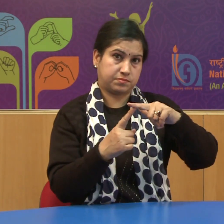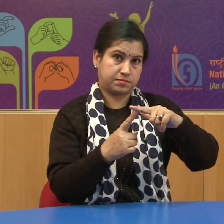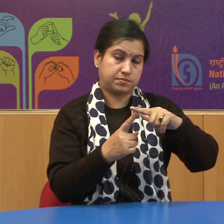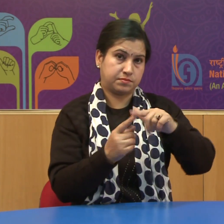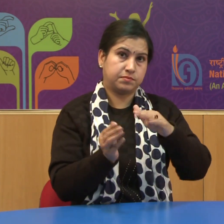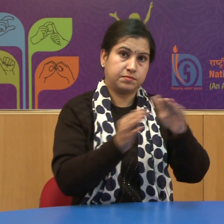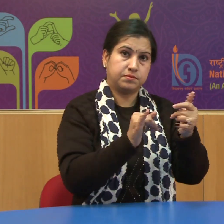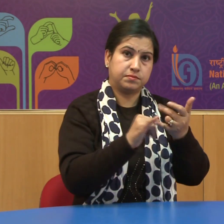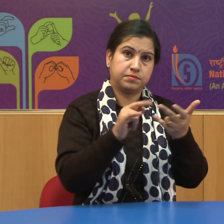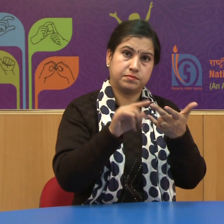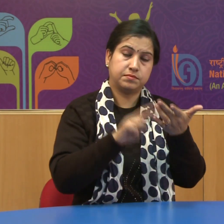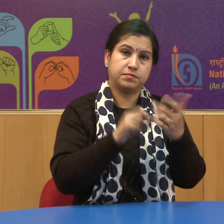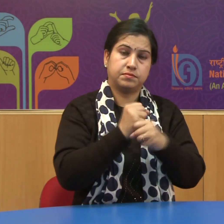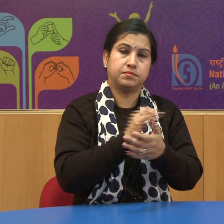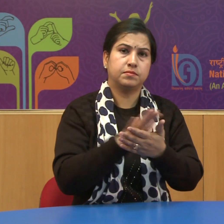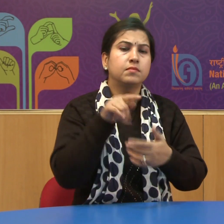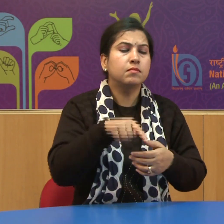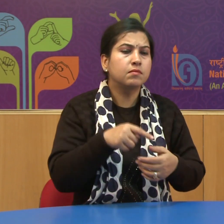to give him money and army.